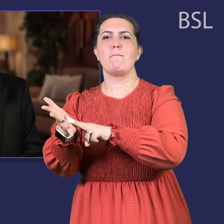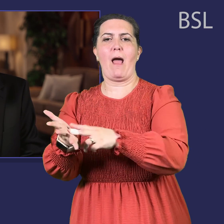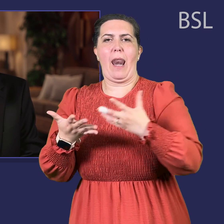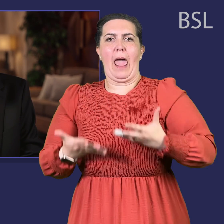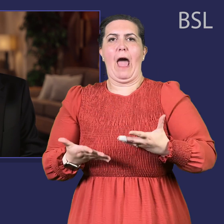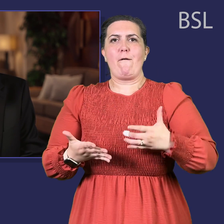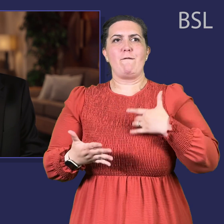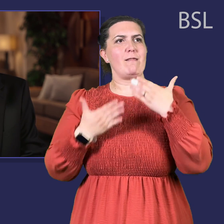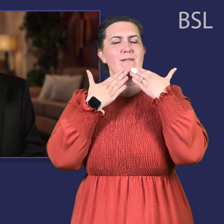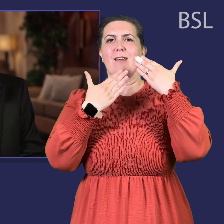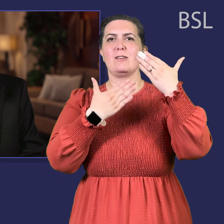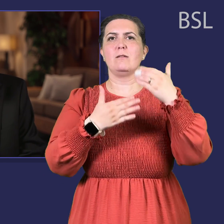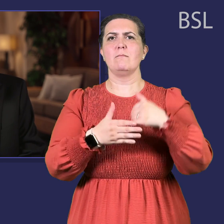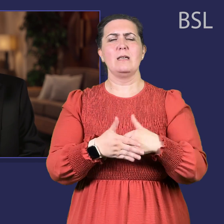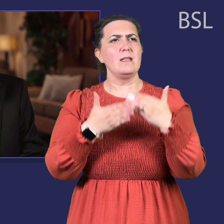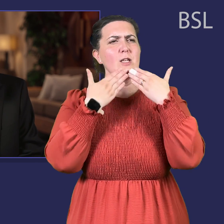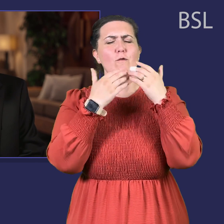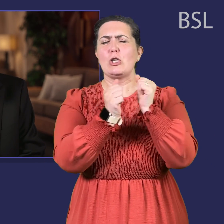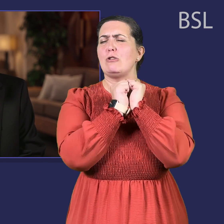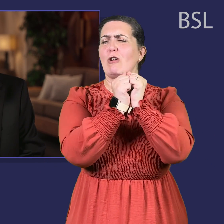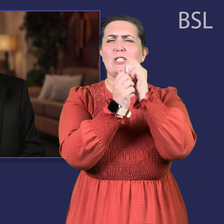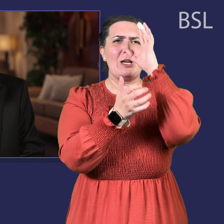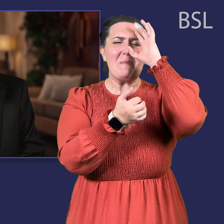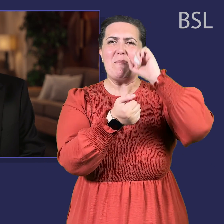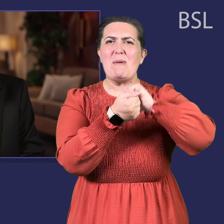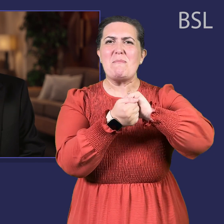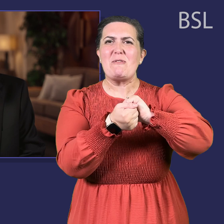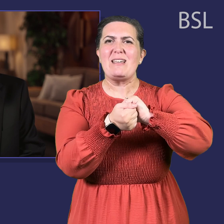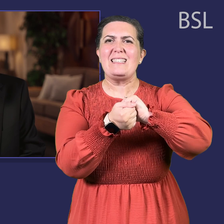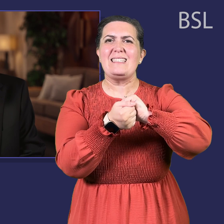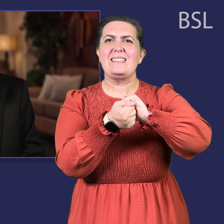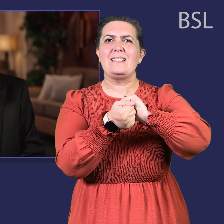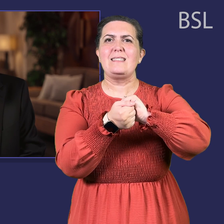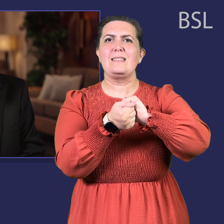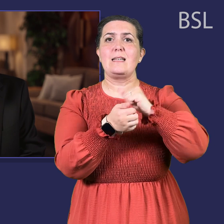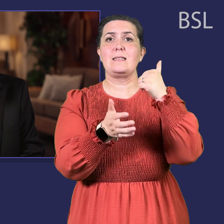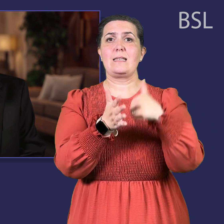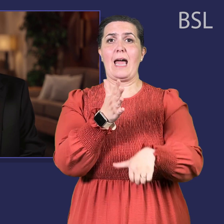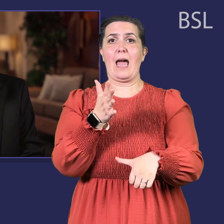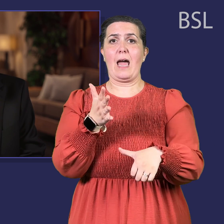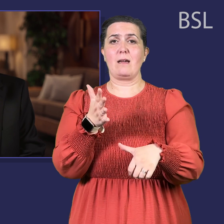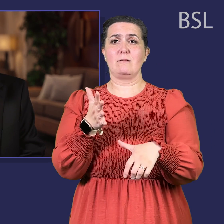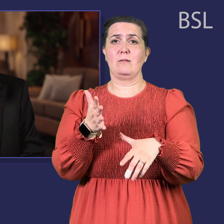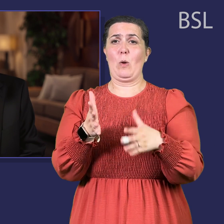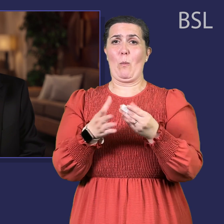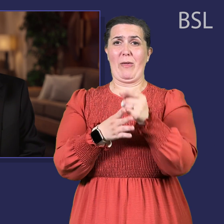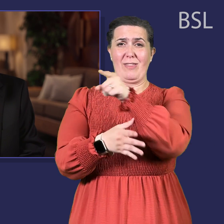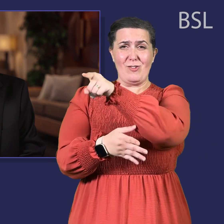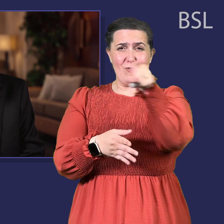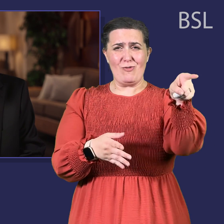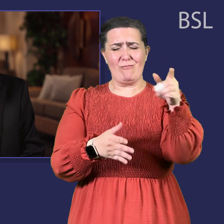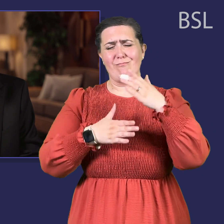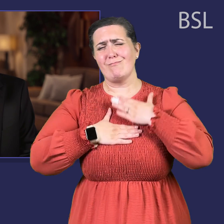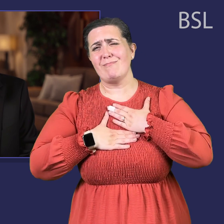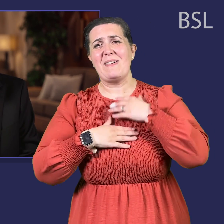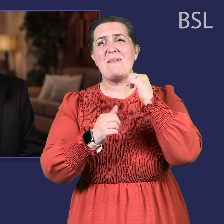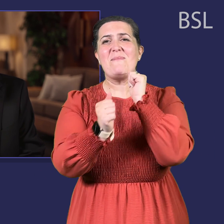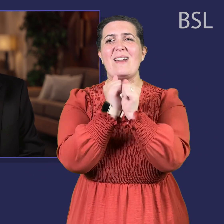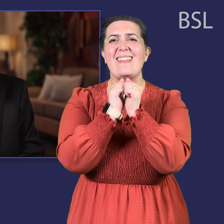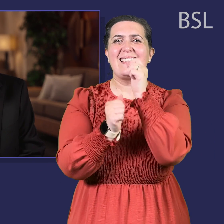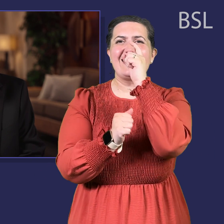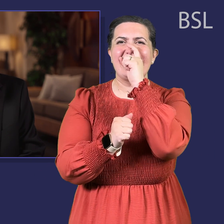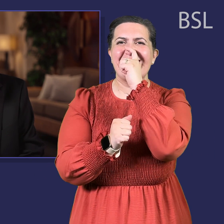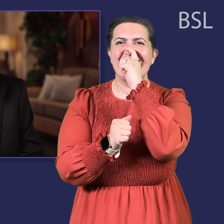early. I'm thankful for treasured memories. They begin with you, my dear brothers